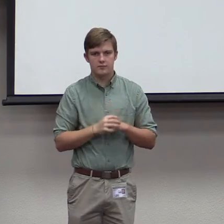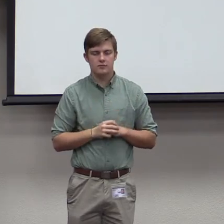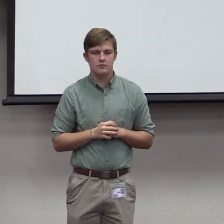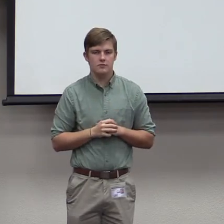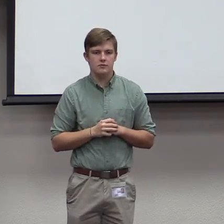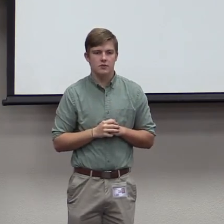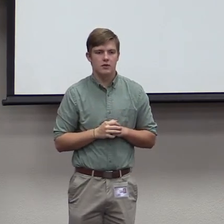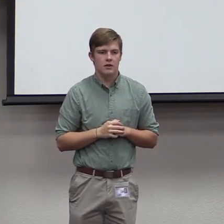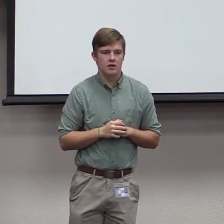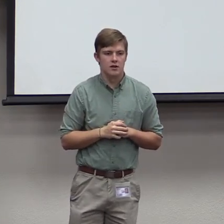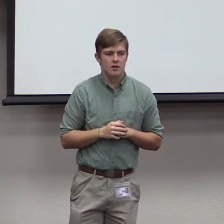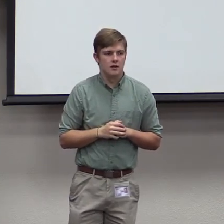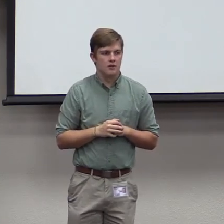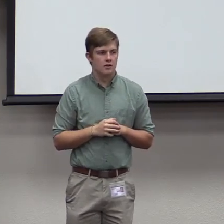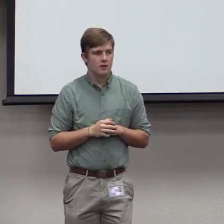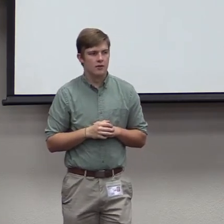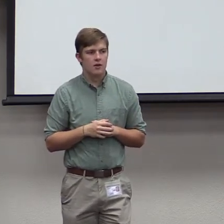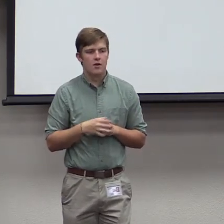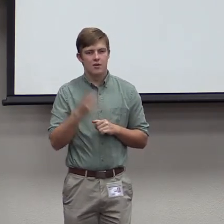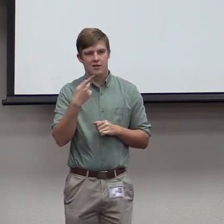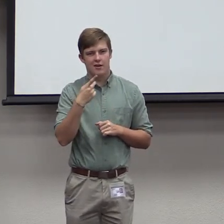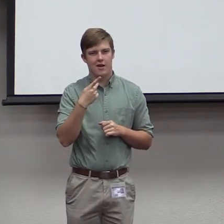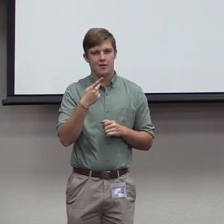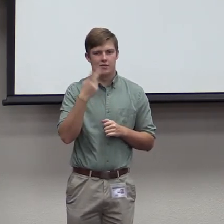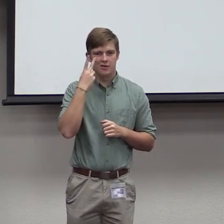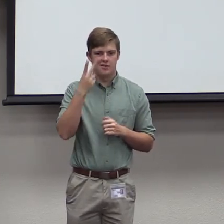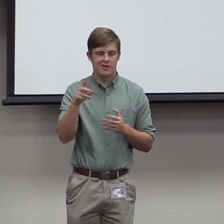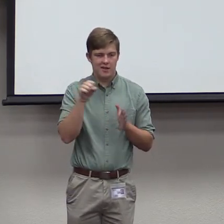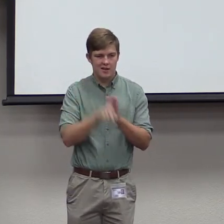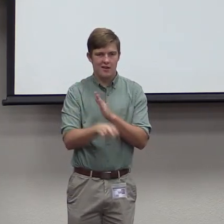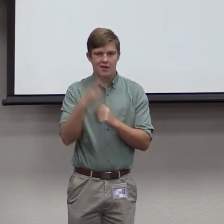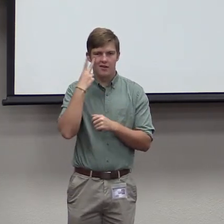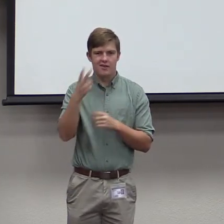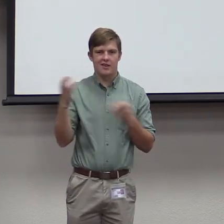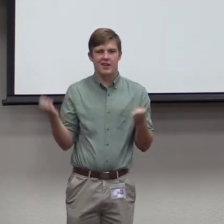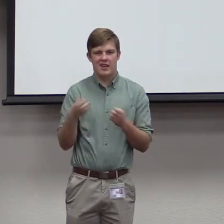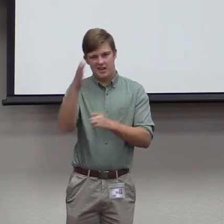While you and I were looking at Saul, seeing an evil man